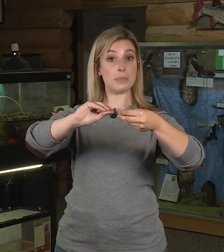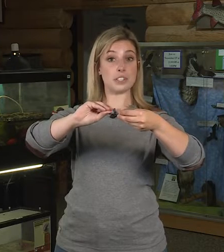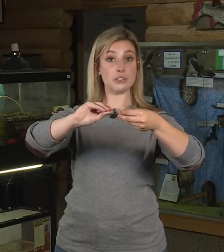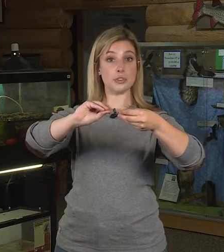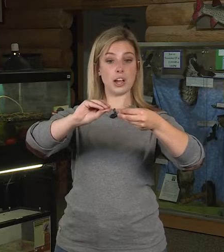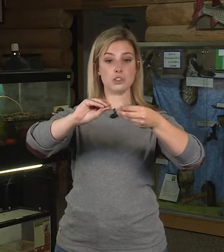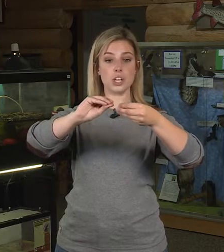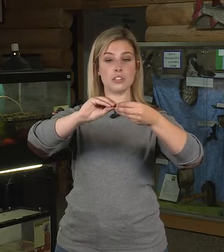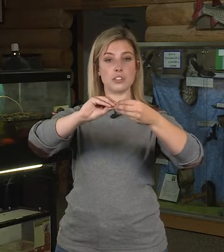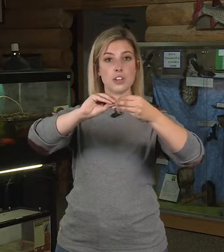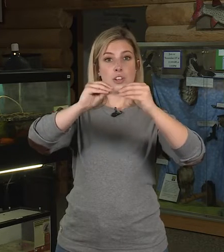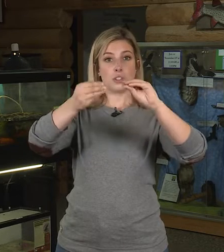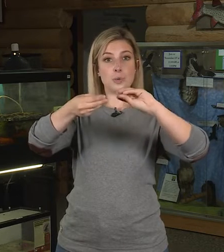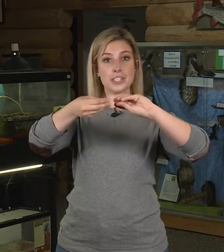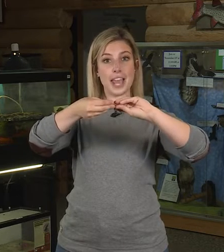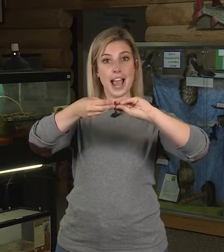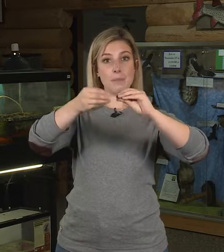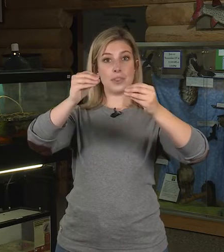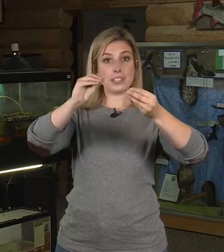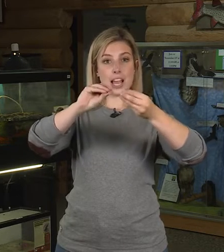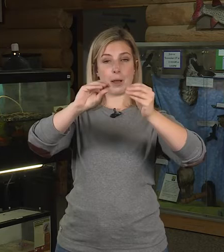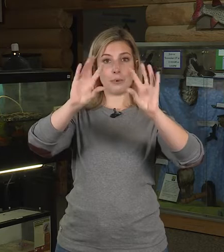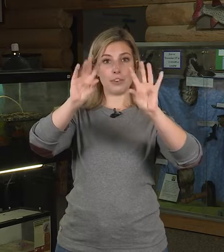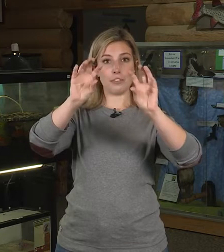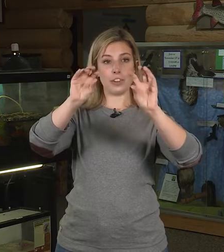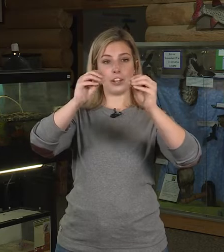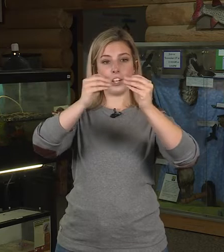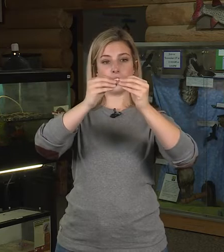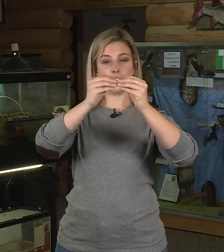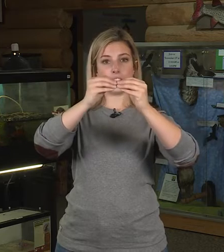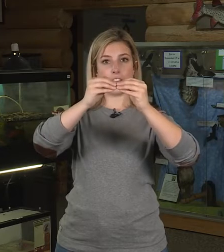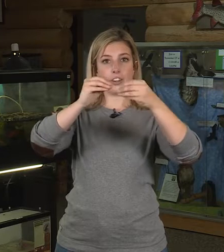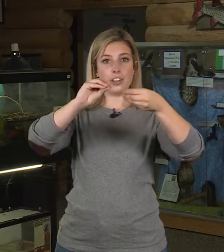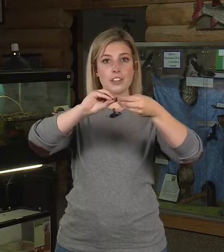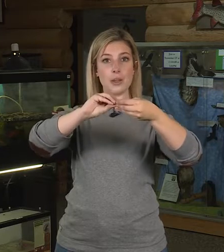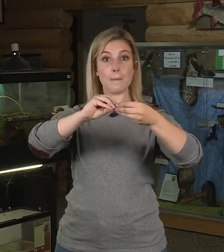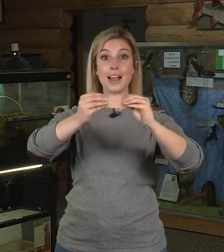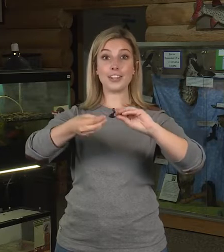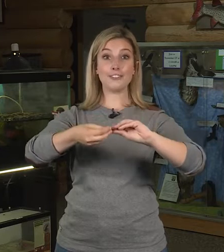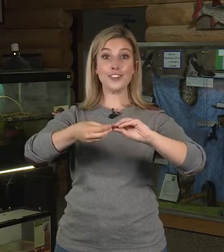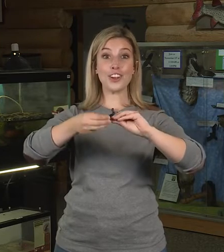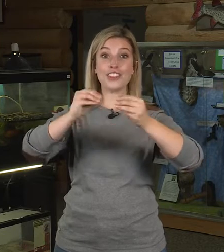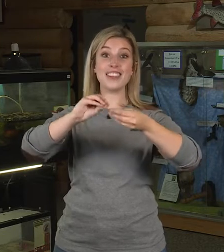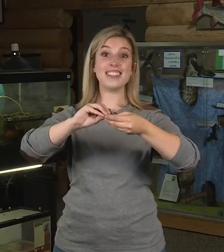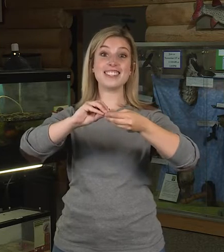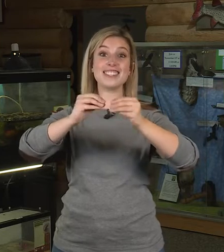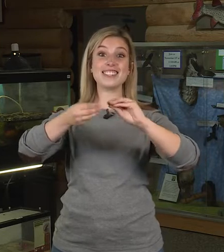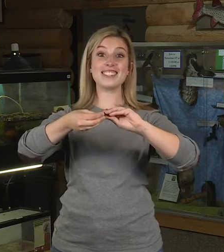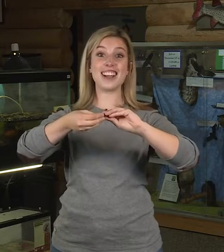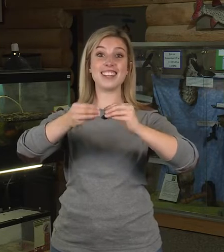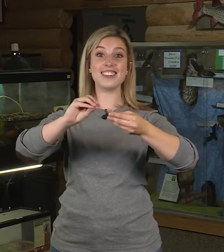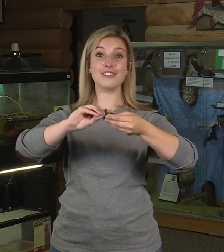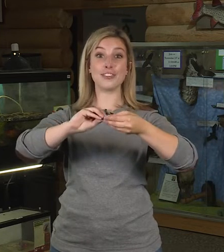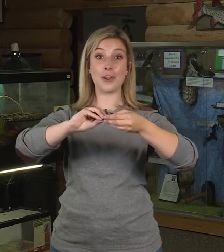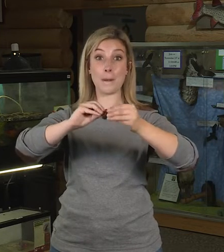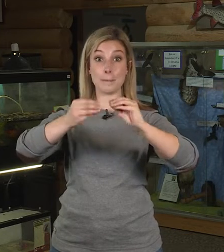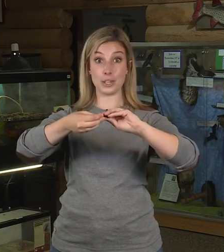opposite directions. So we tap the top of our fingers together, back and forth, and this is the sign for